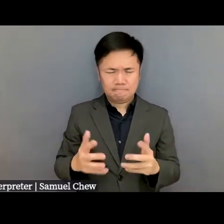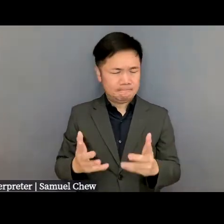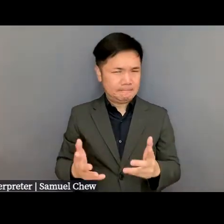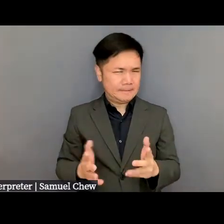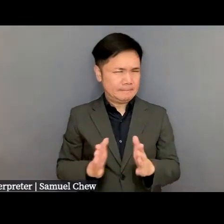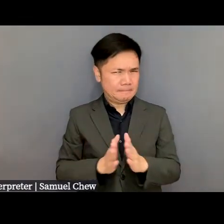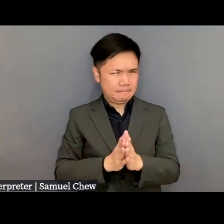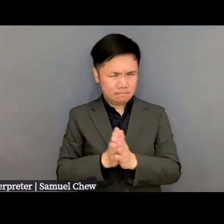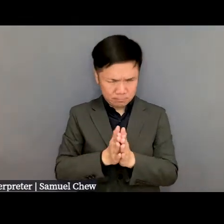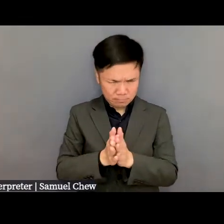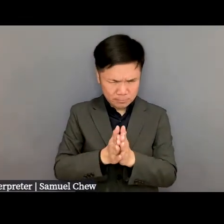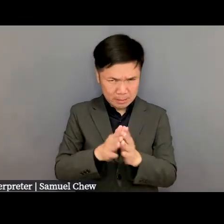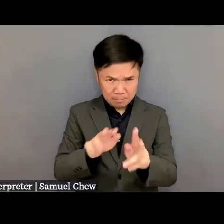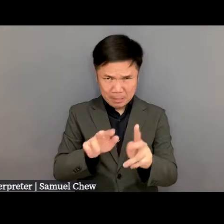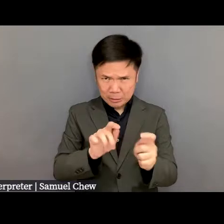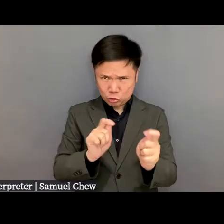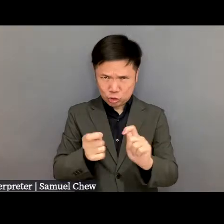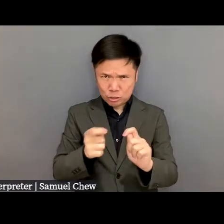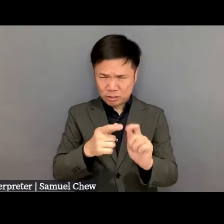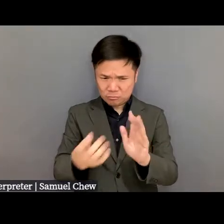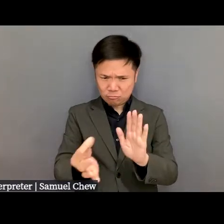actually in the policy.